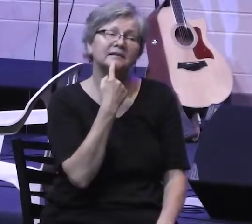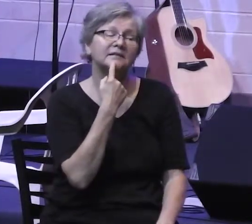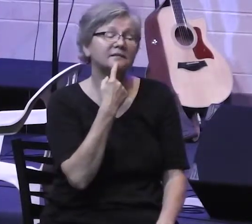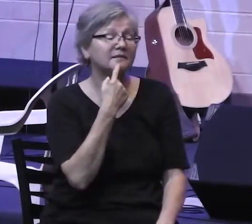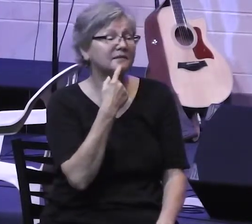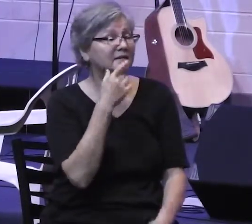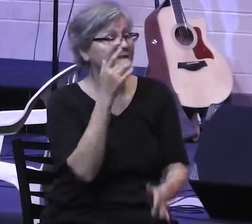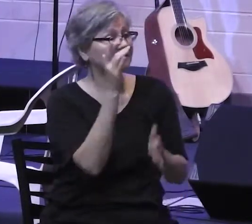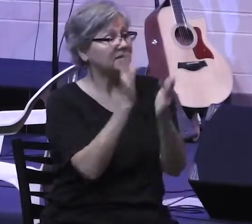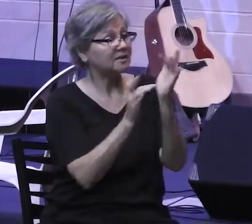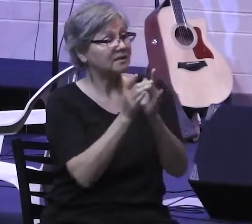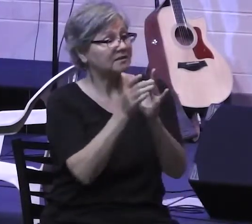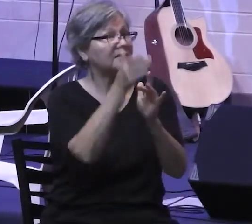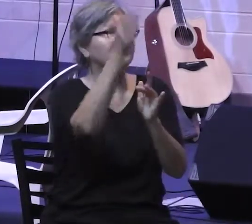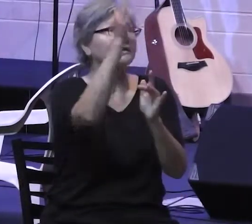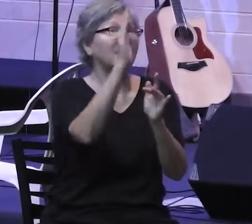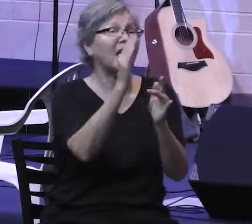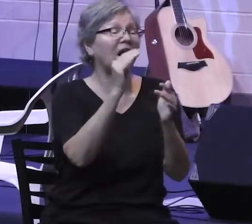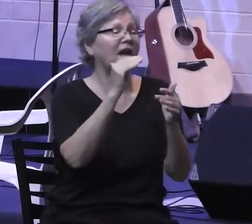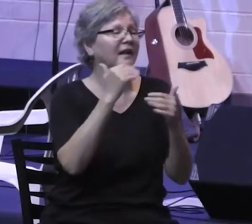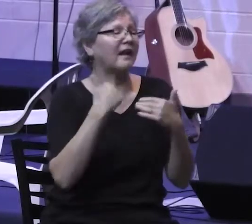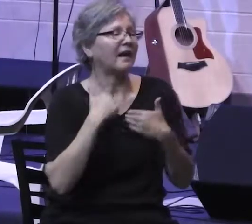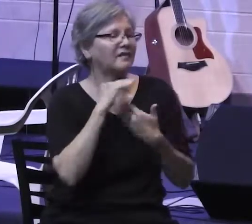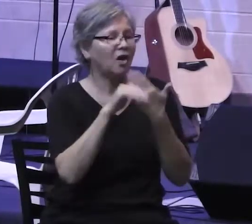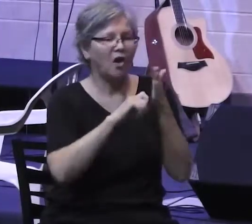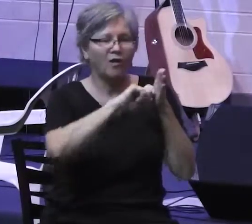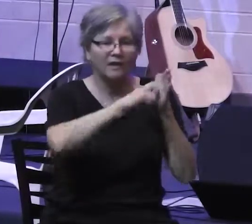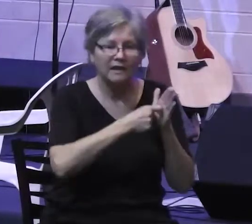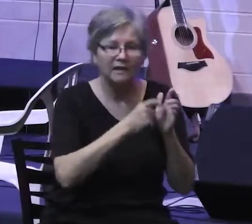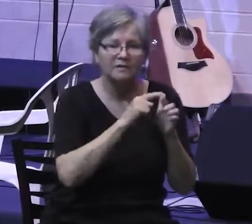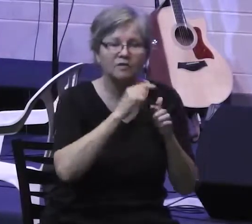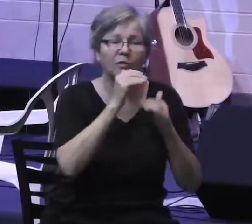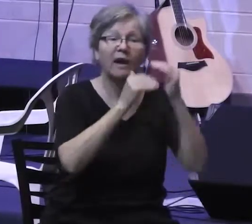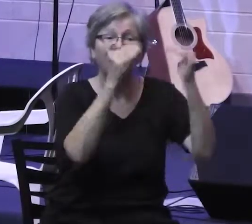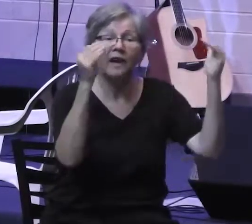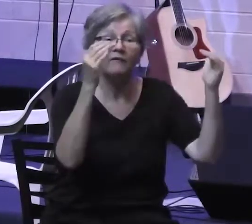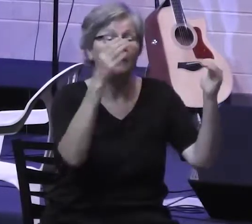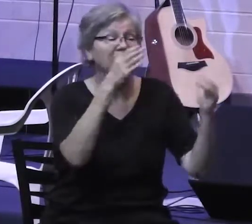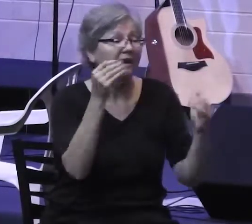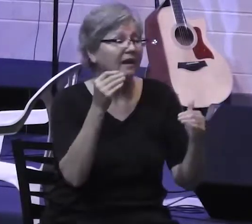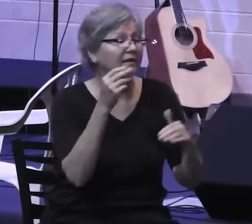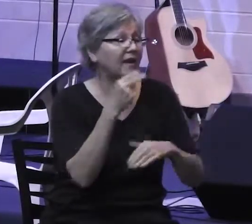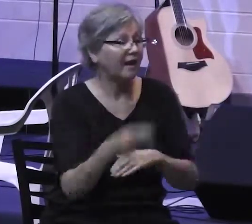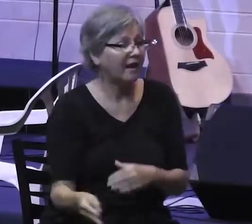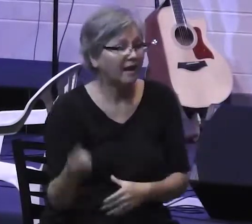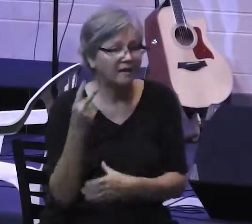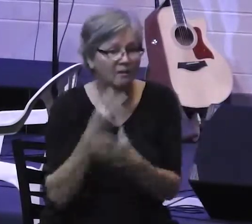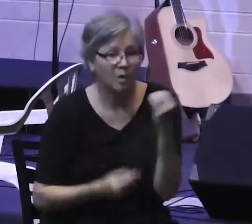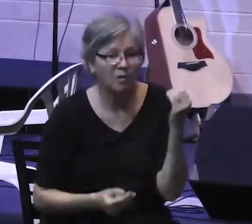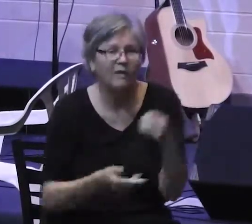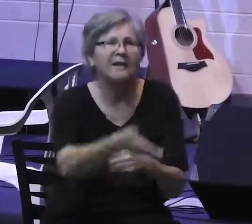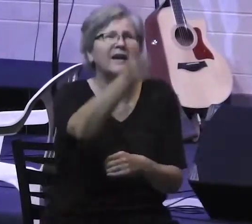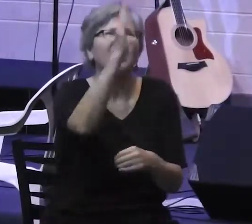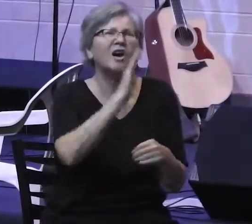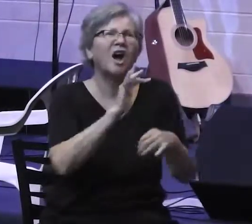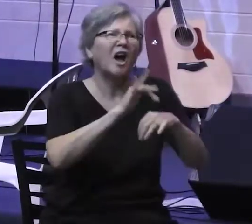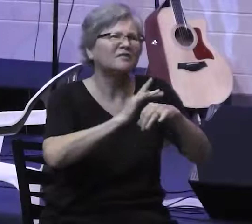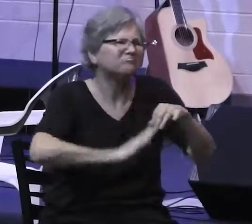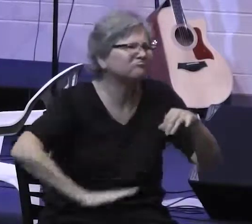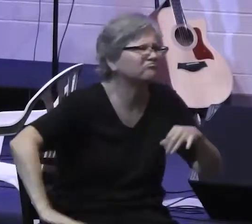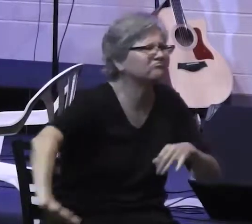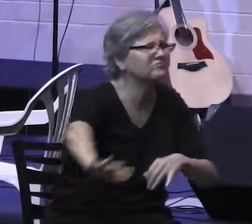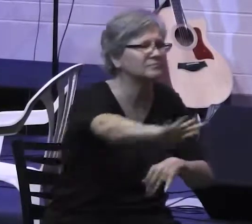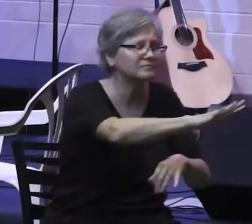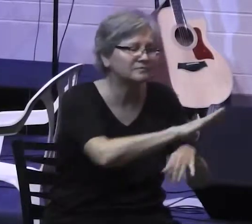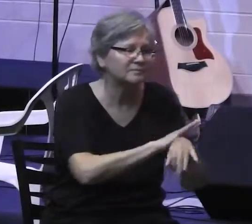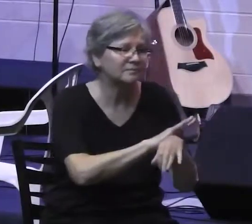So you see the difference in this story is that now God is everywhere. And the God-man who is always with